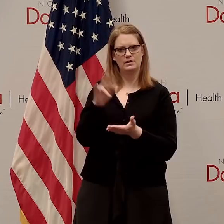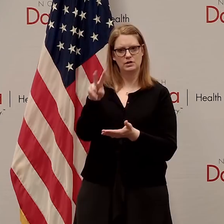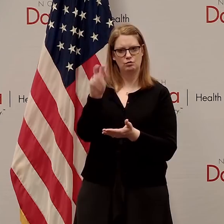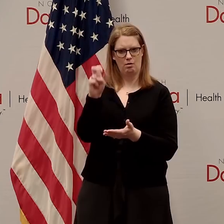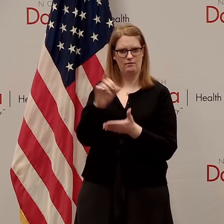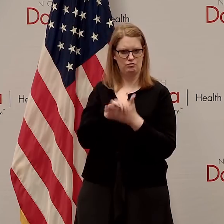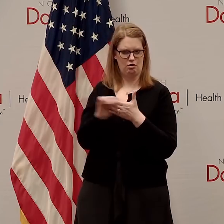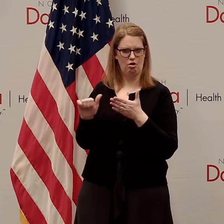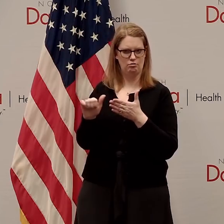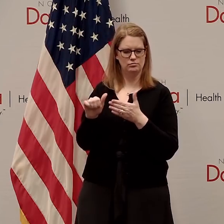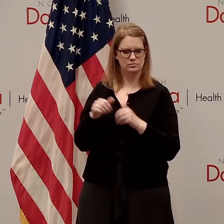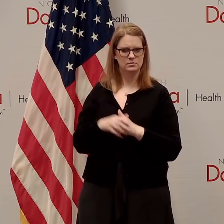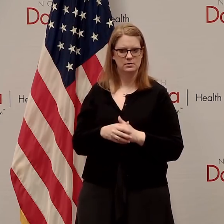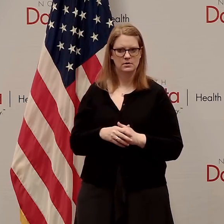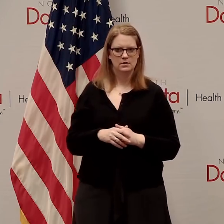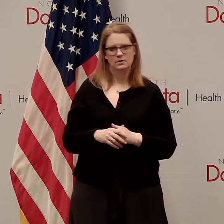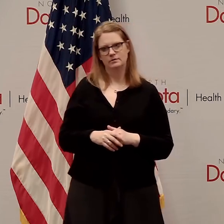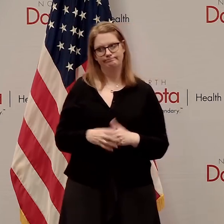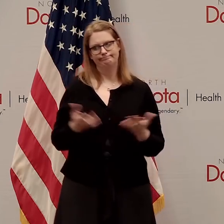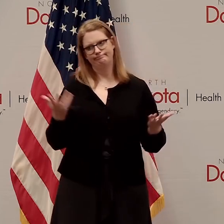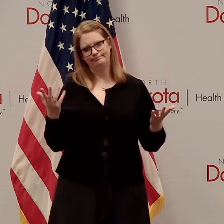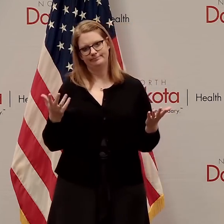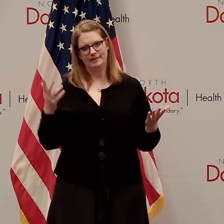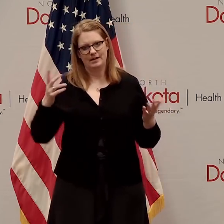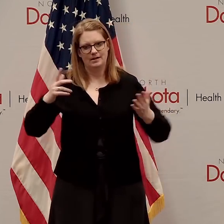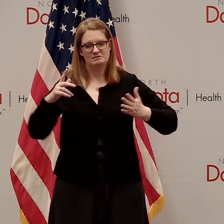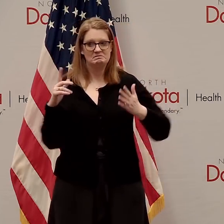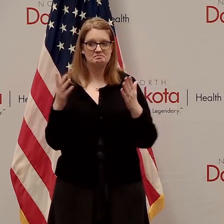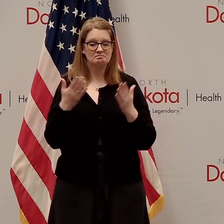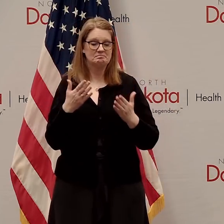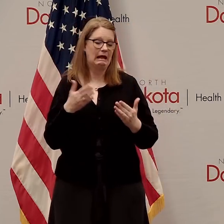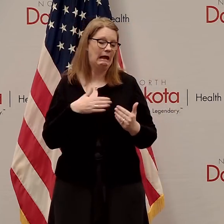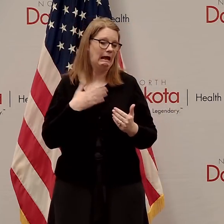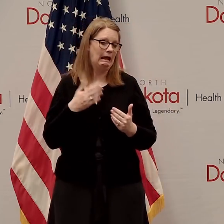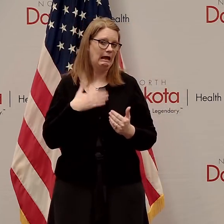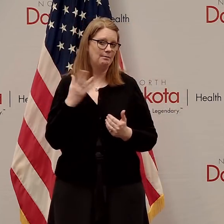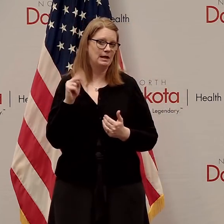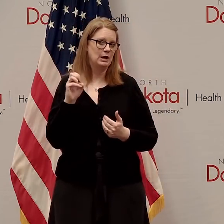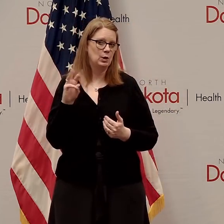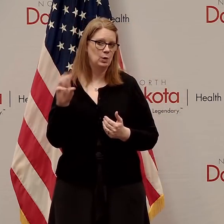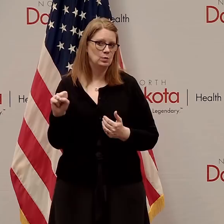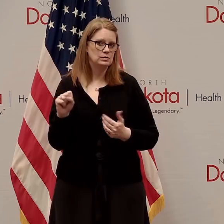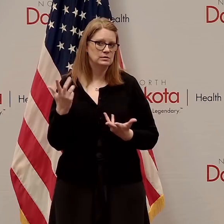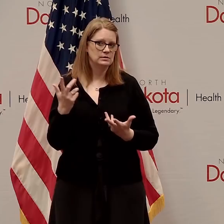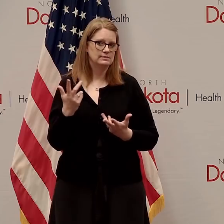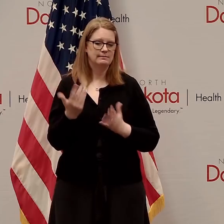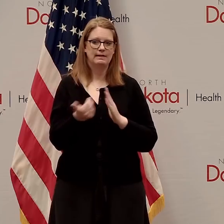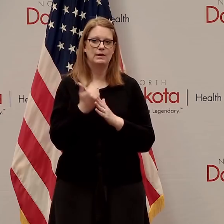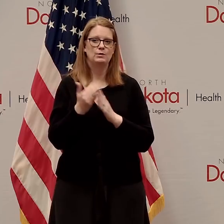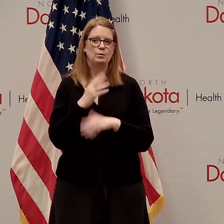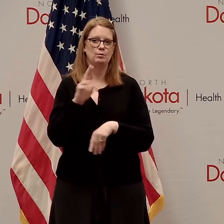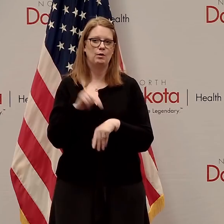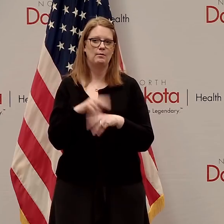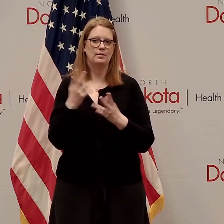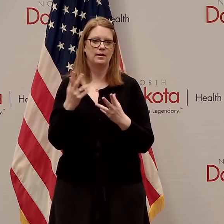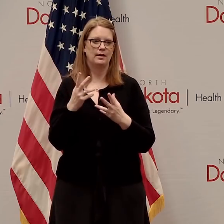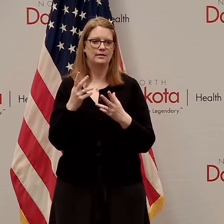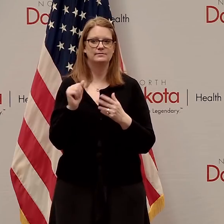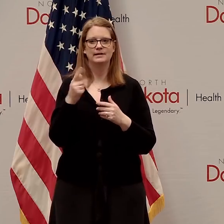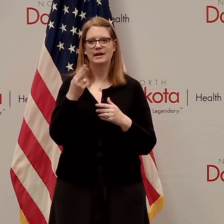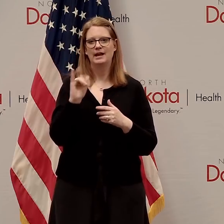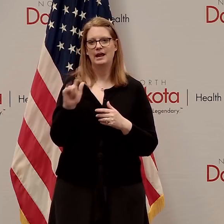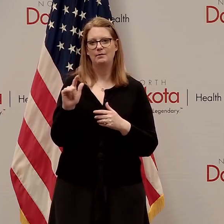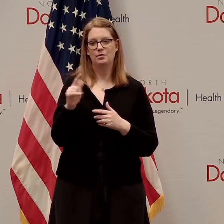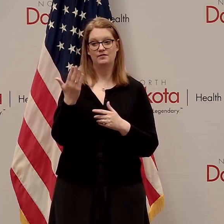adult. So it's one teeny bright spot in the new normal is on April 15th. Americans are getting checks